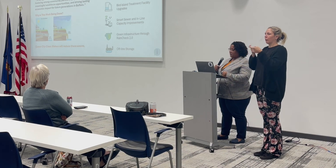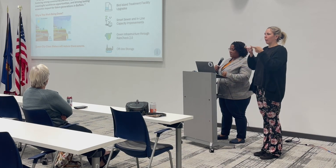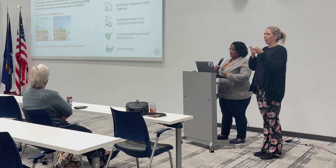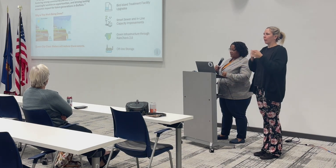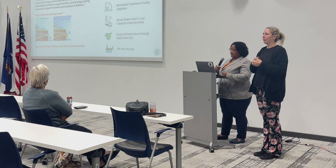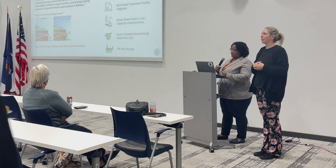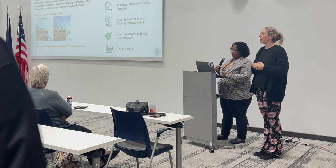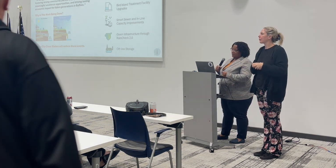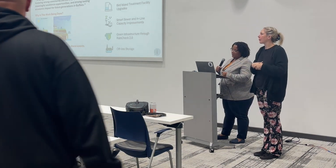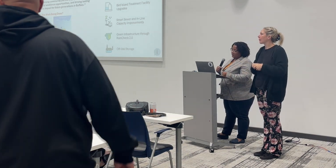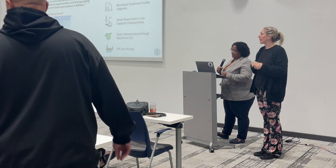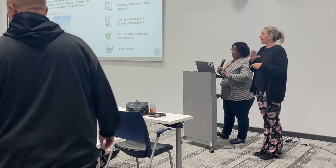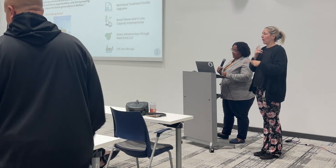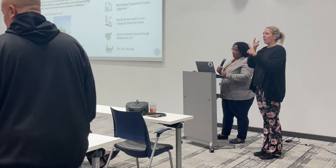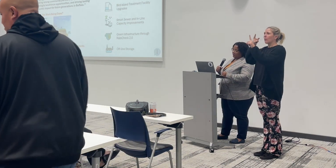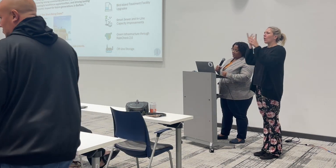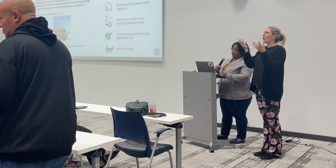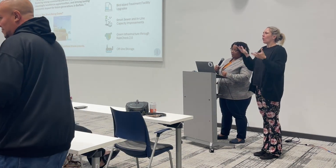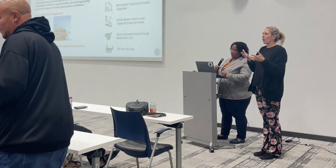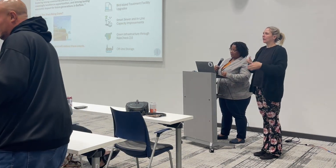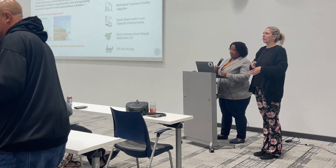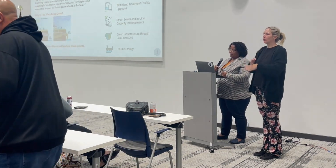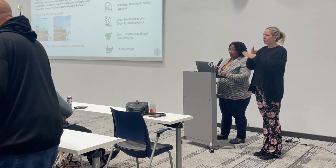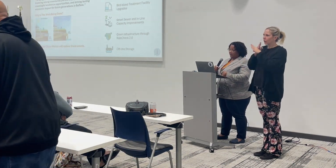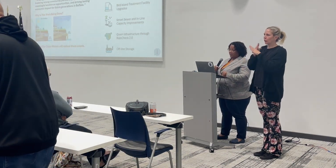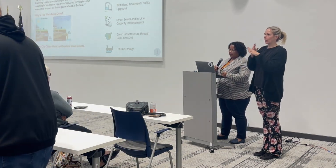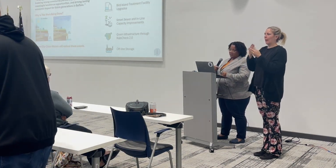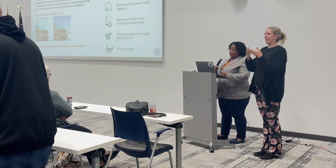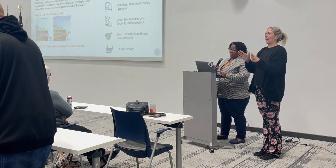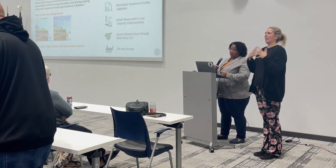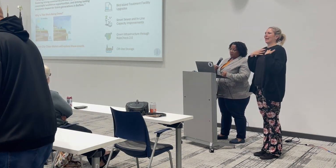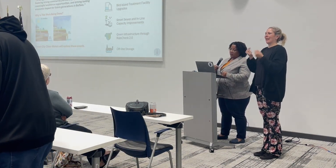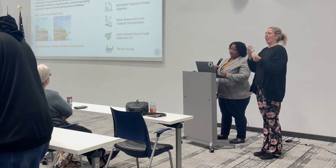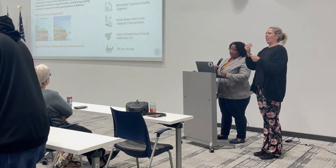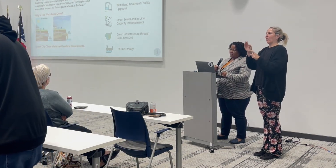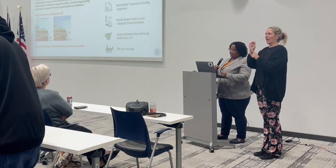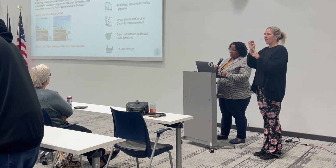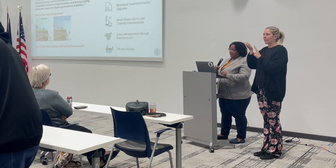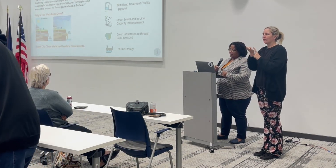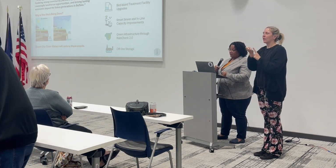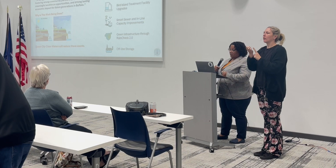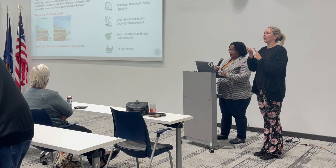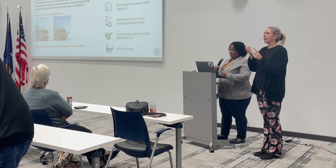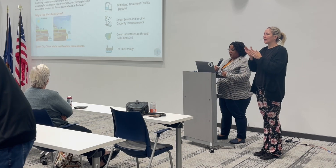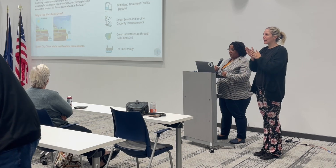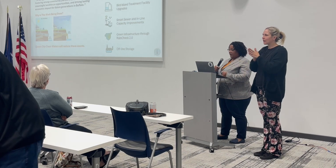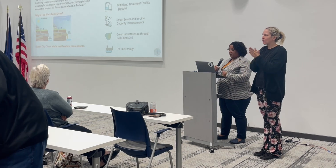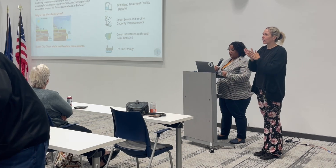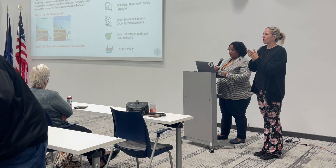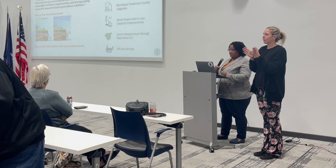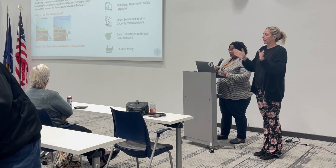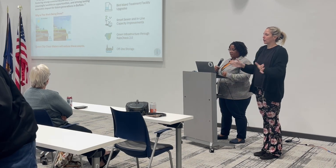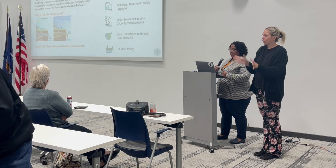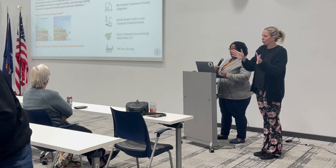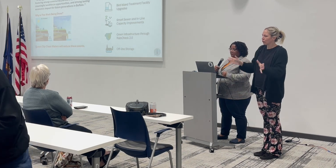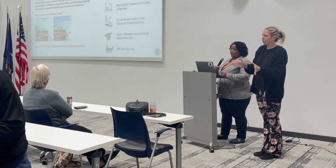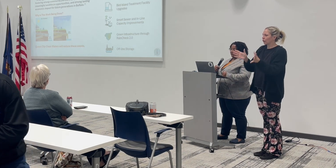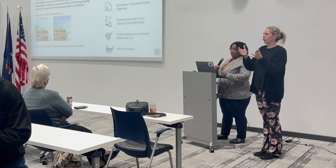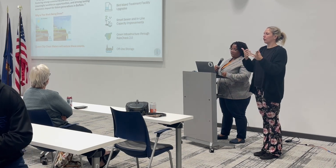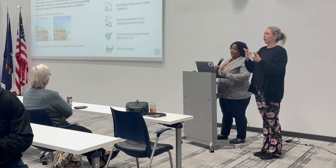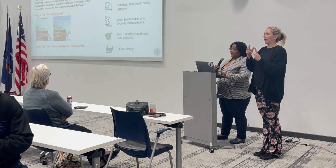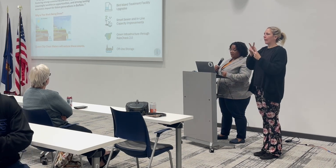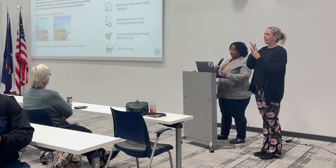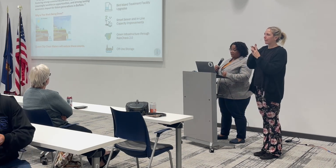Our mission is to safeguard public health and environment while fostering strong community partnerships,